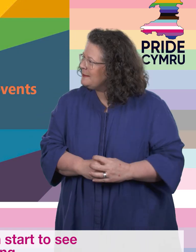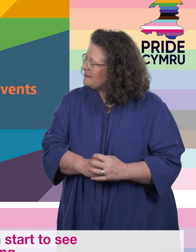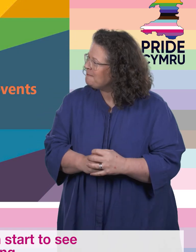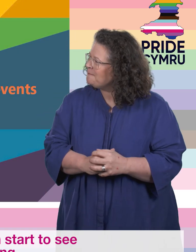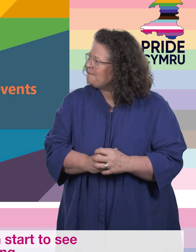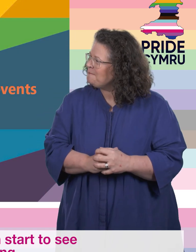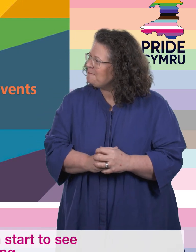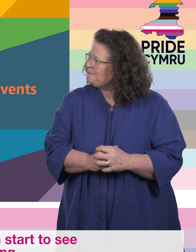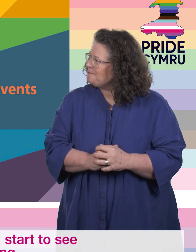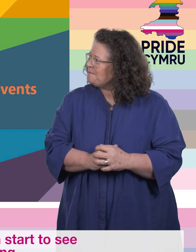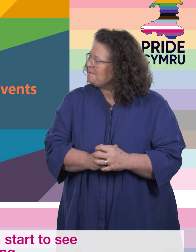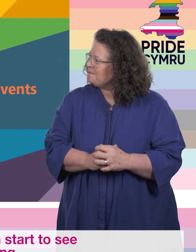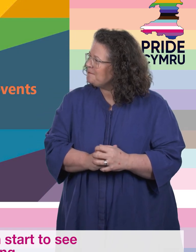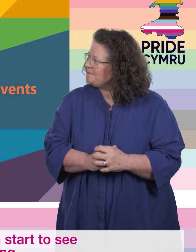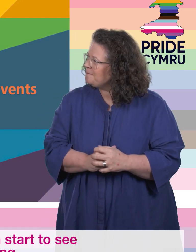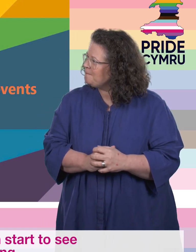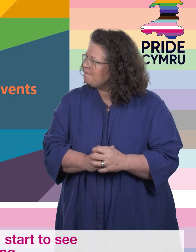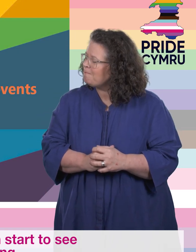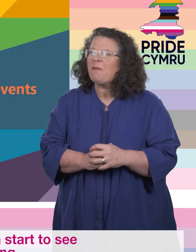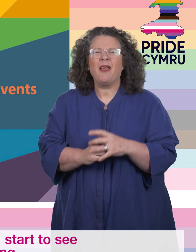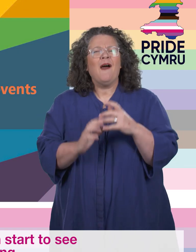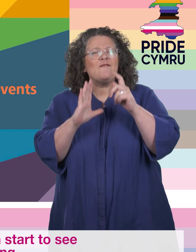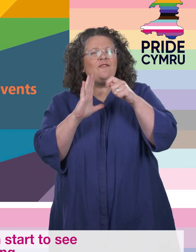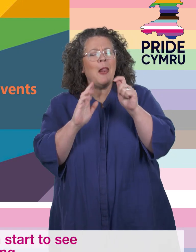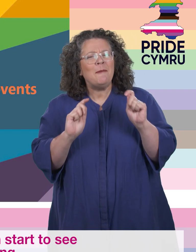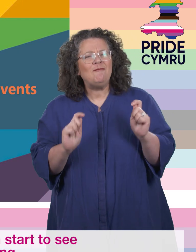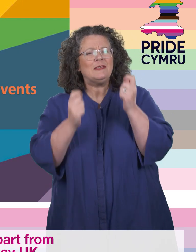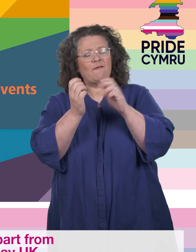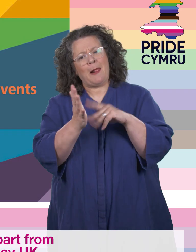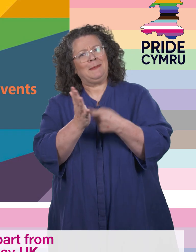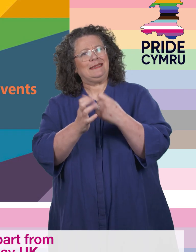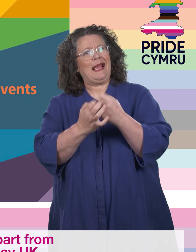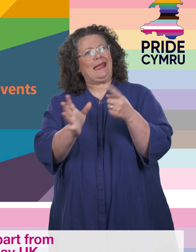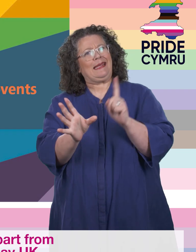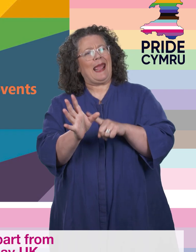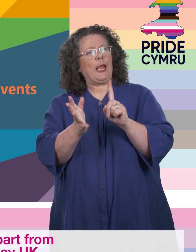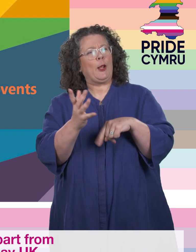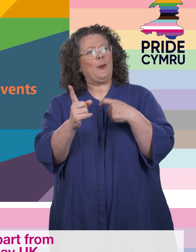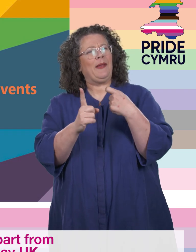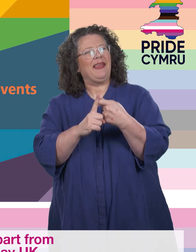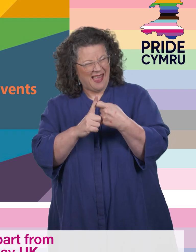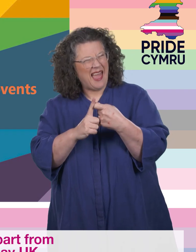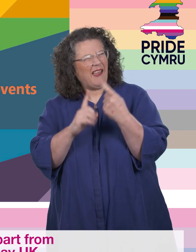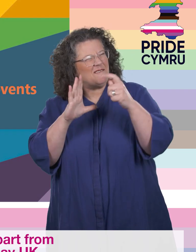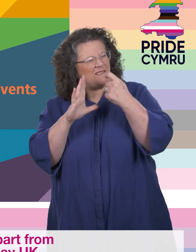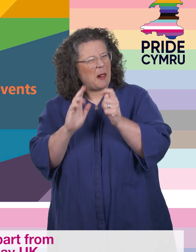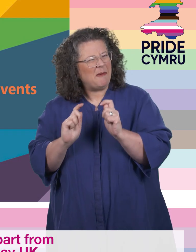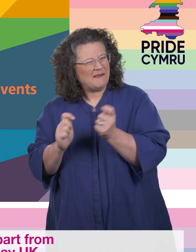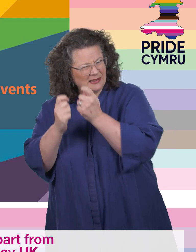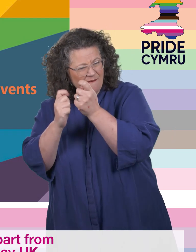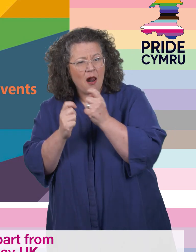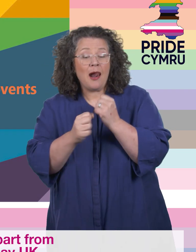then start to see more events starting. And if you look, apart from the